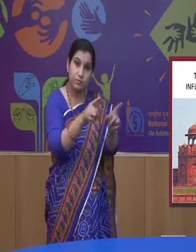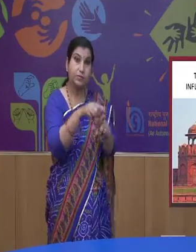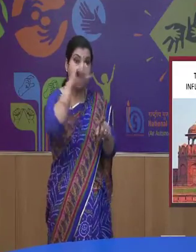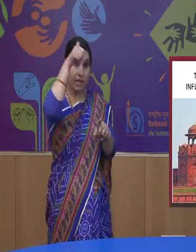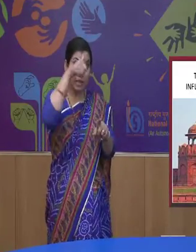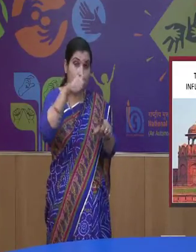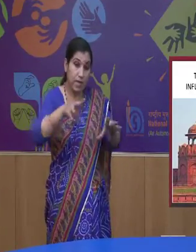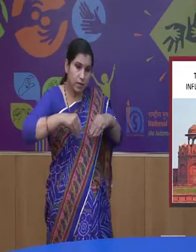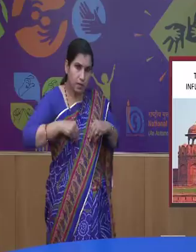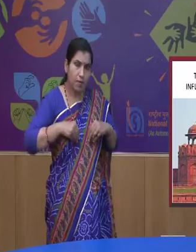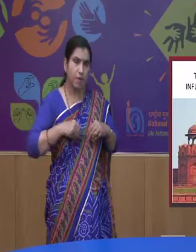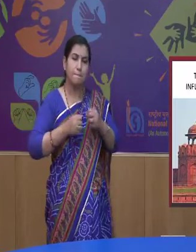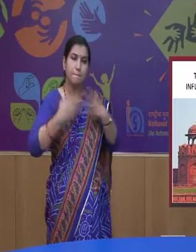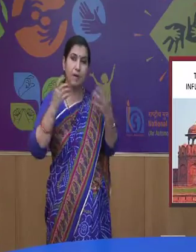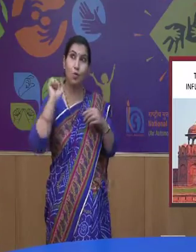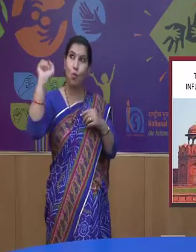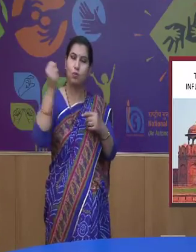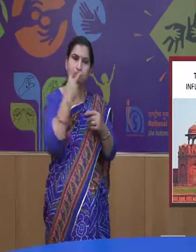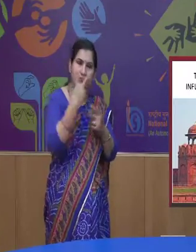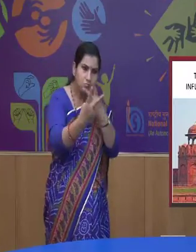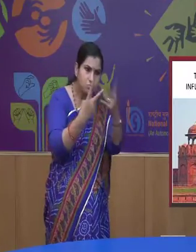Indians adopted many British practices,